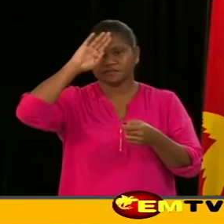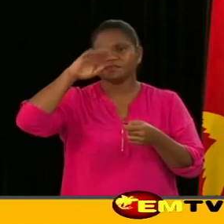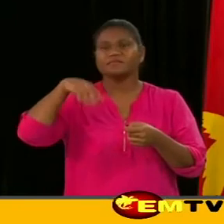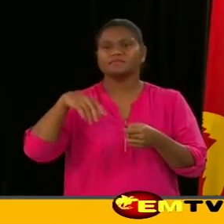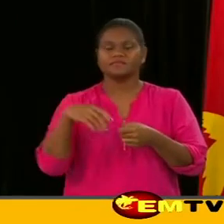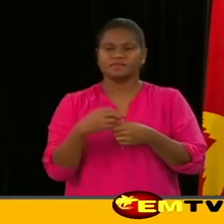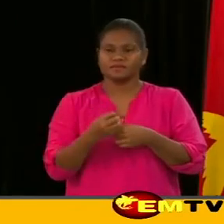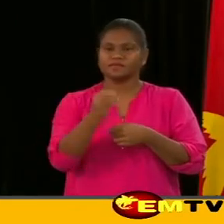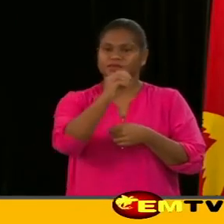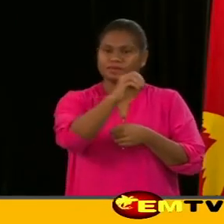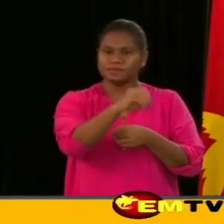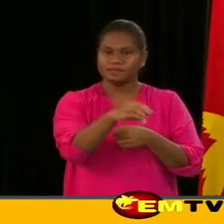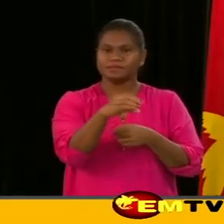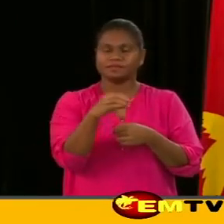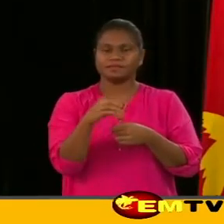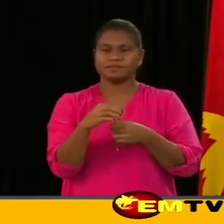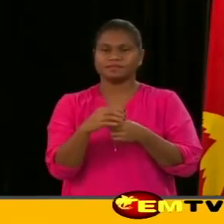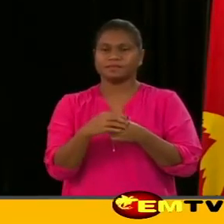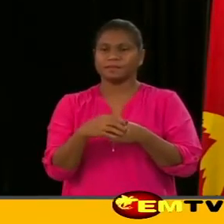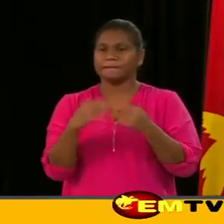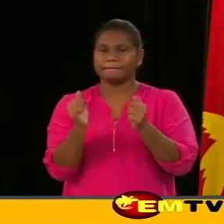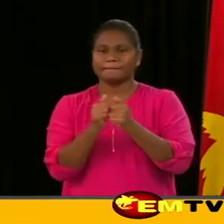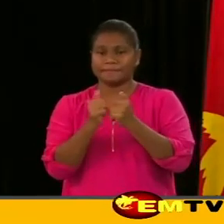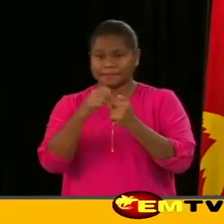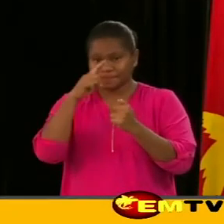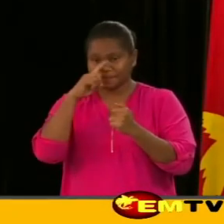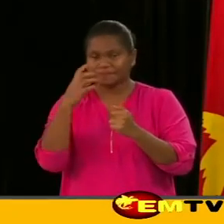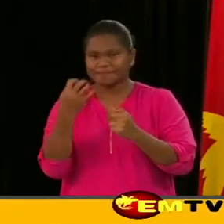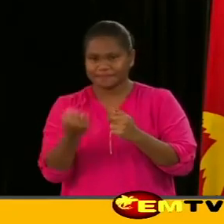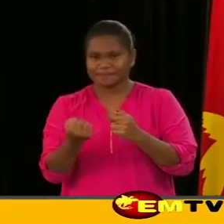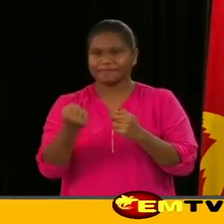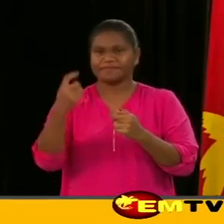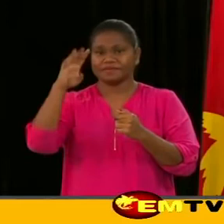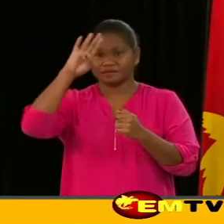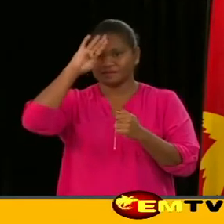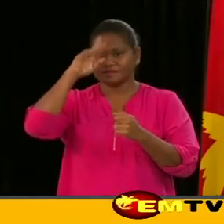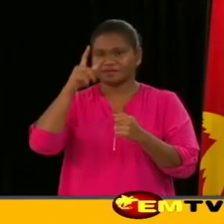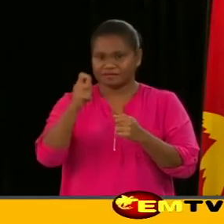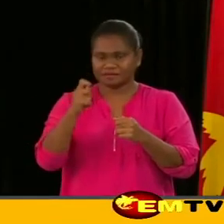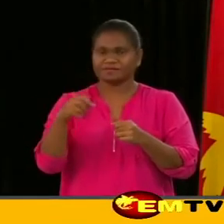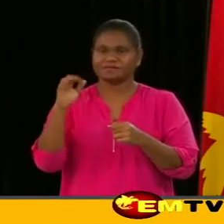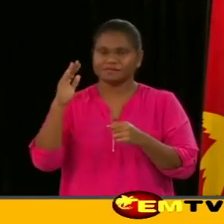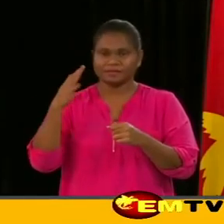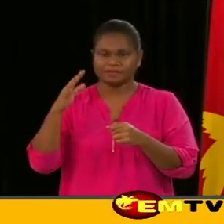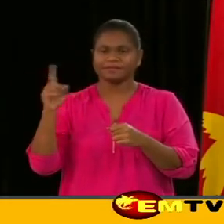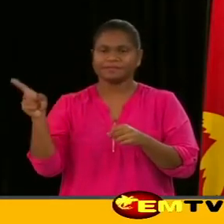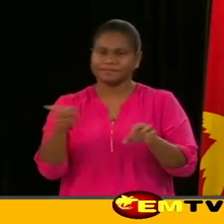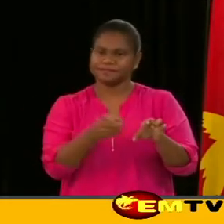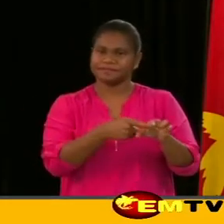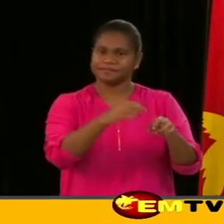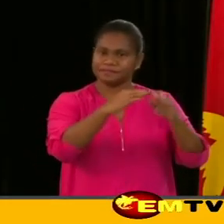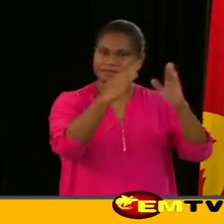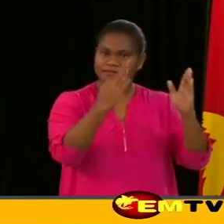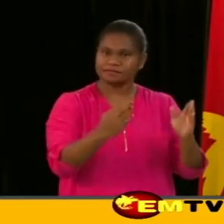is where a big part of our patients will be. Most of these people who will be in this Rita Flynn